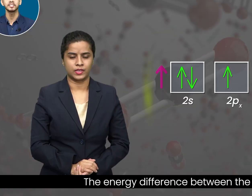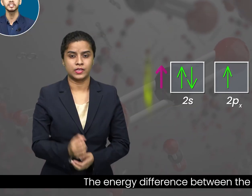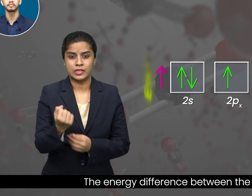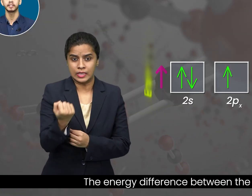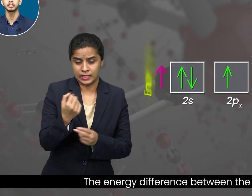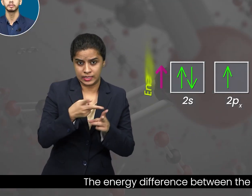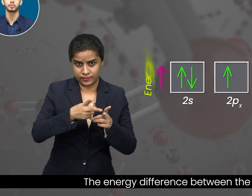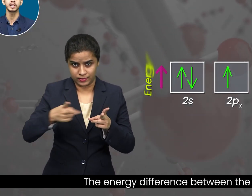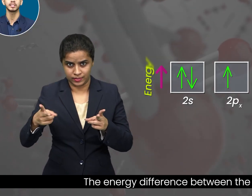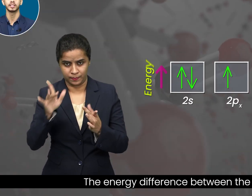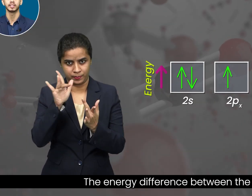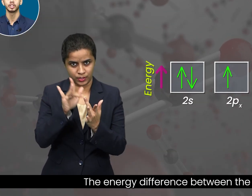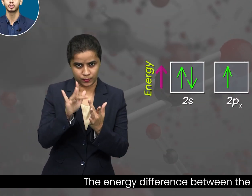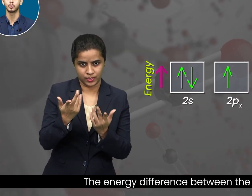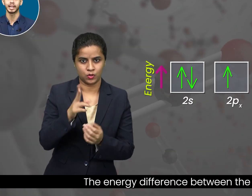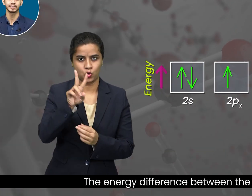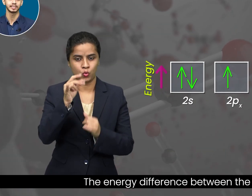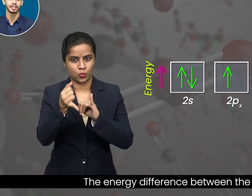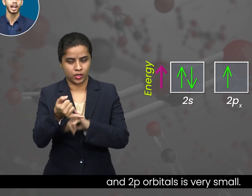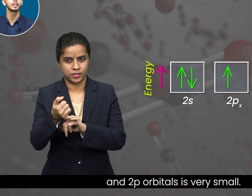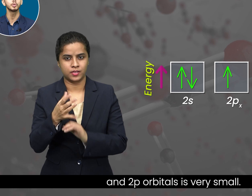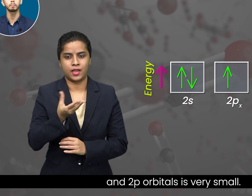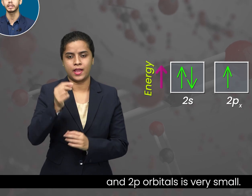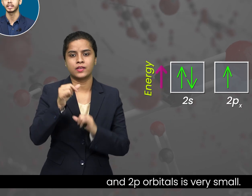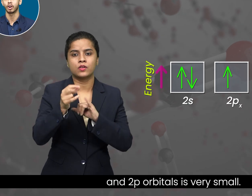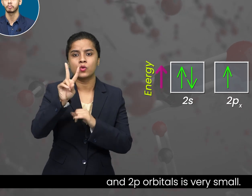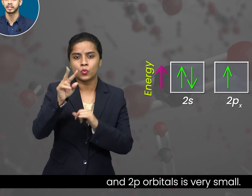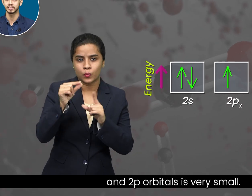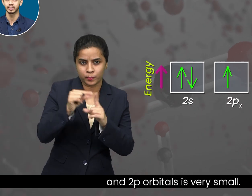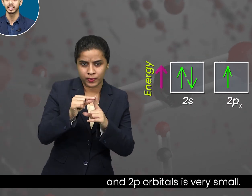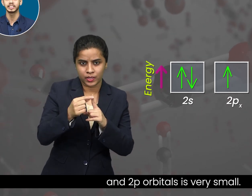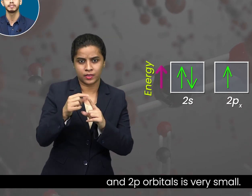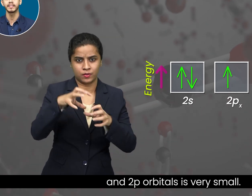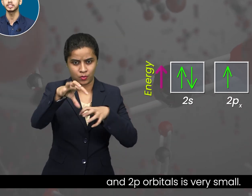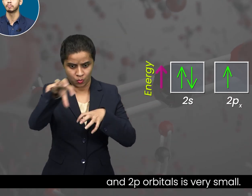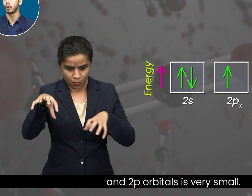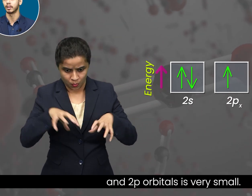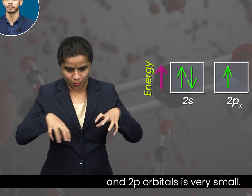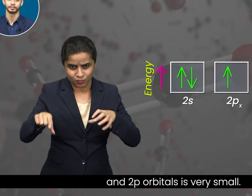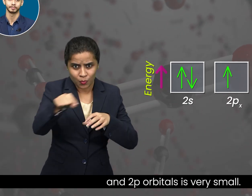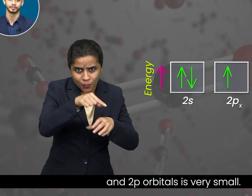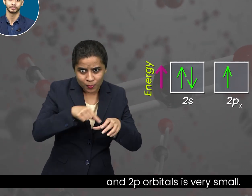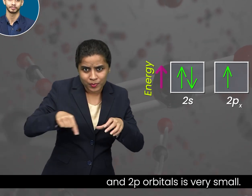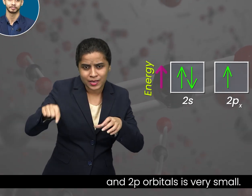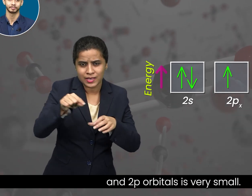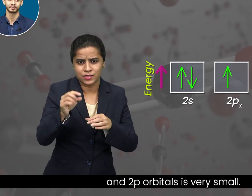The energy difference between the 2s and 2p orbitals is very small.